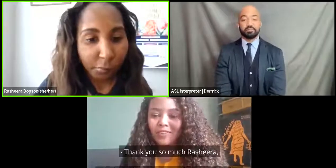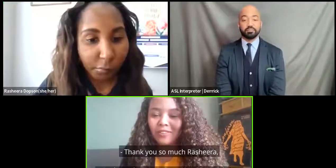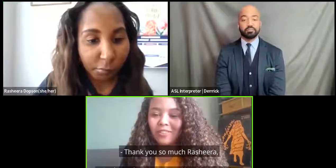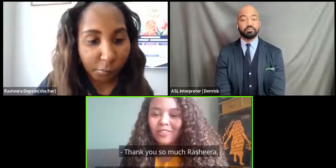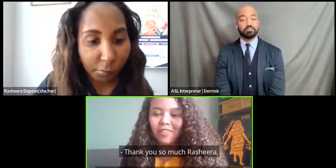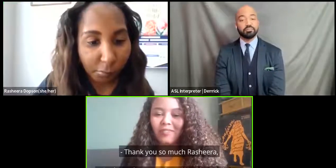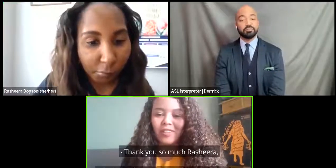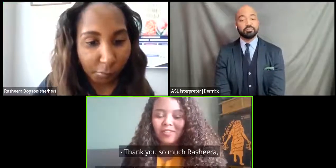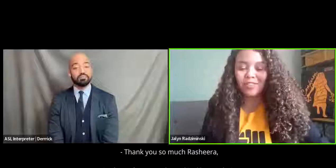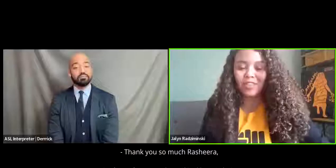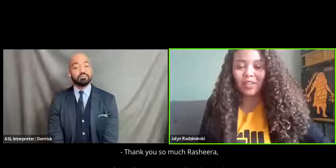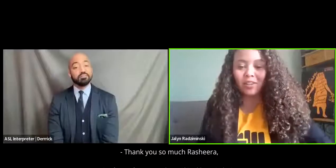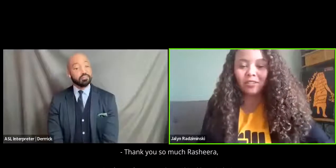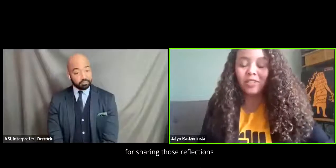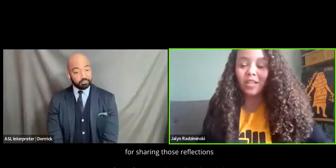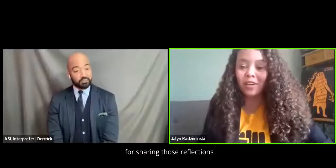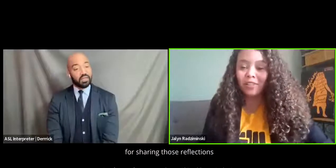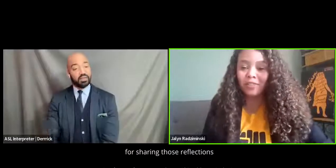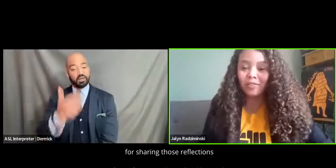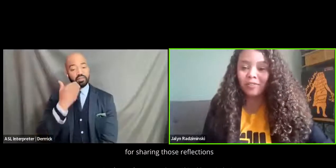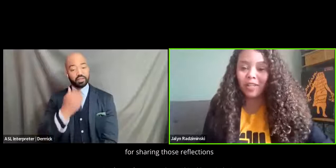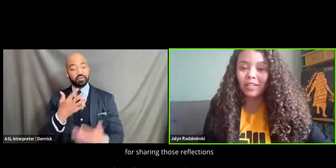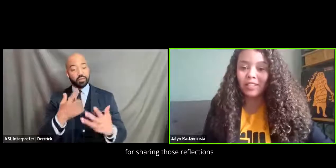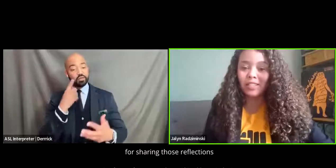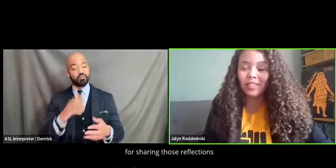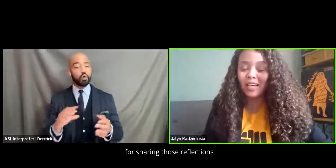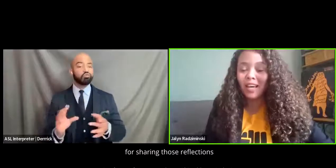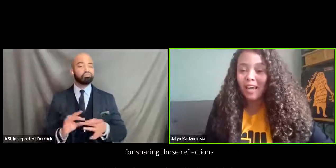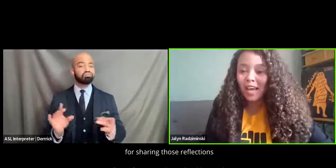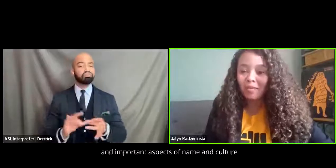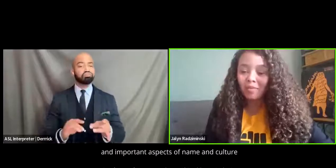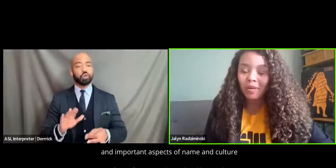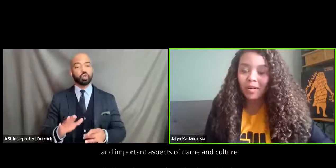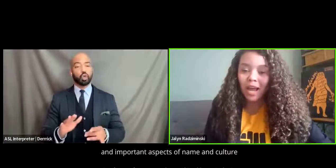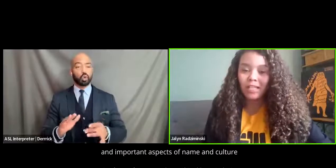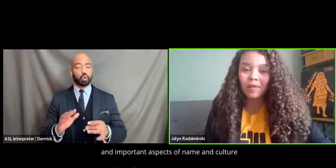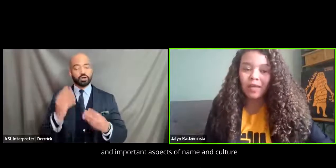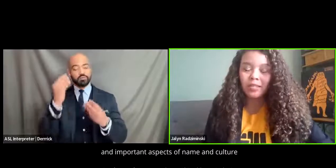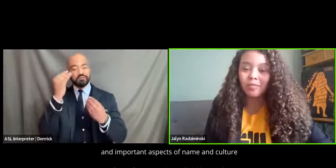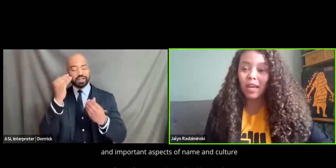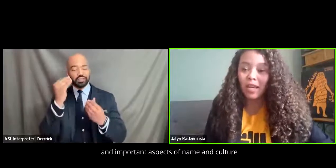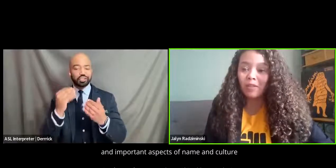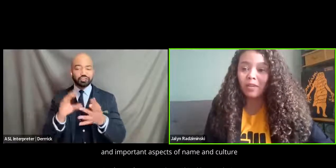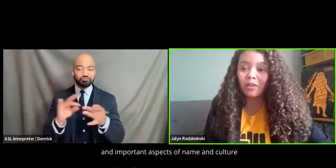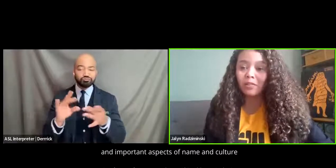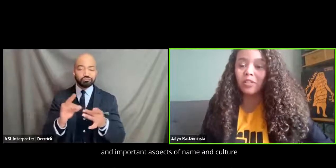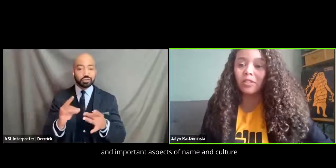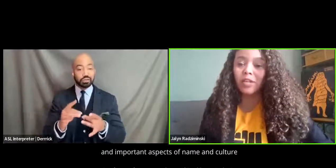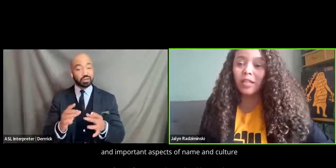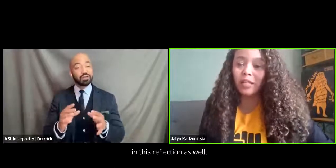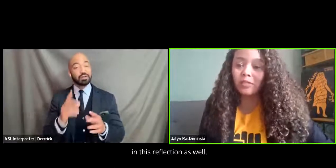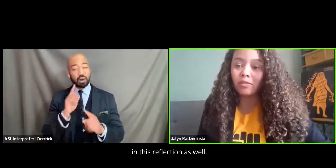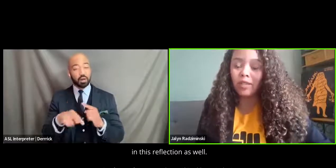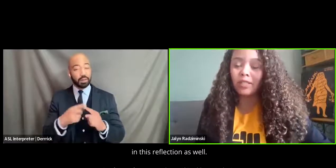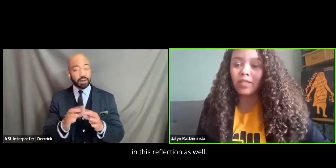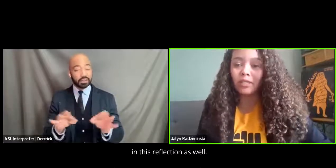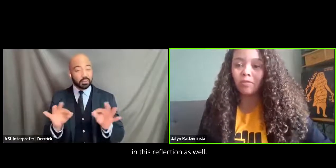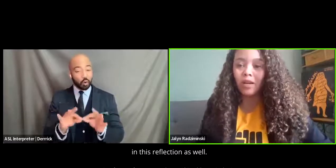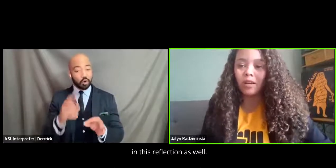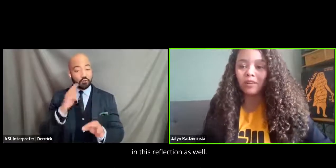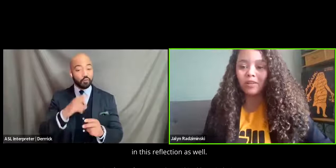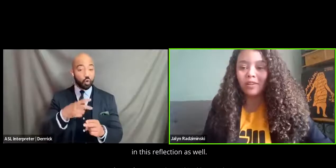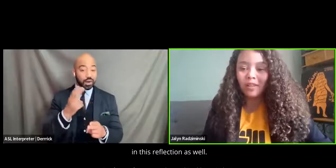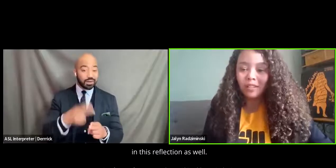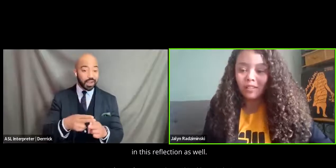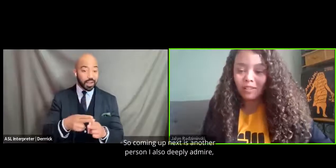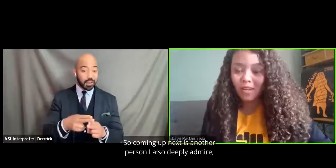thank you so much for sharing for sharing those reflections and important aspects of name and culture in this reflection